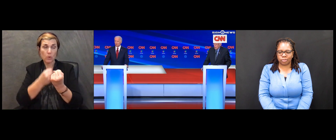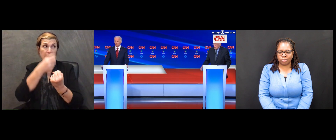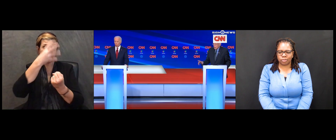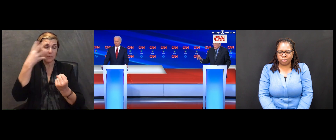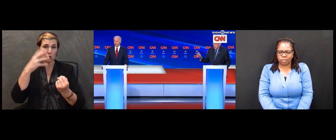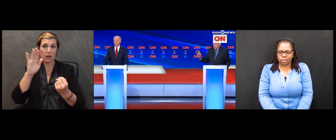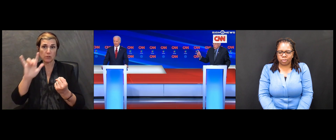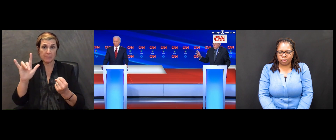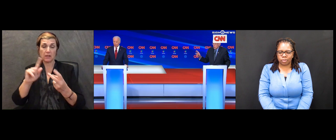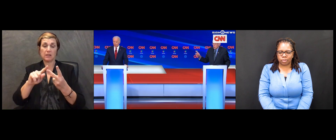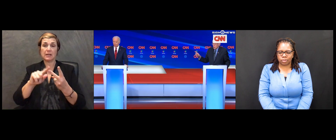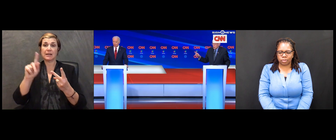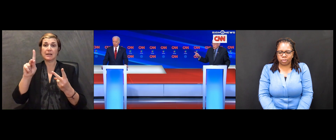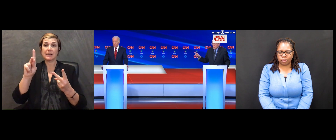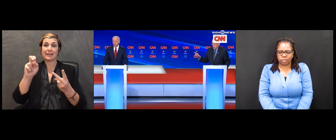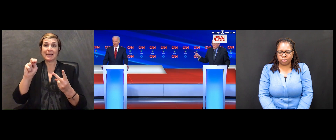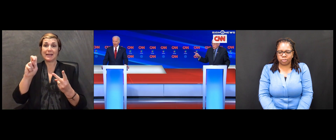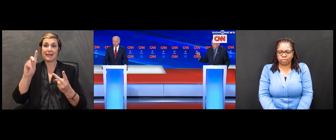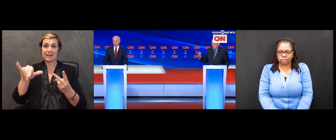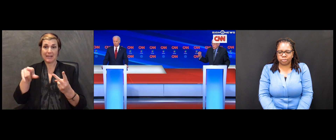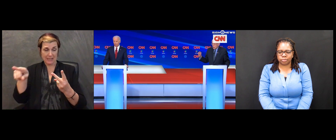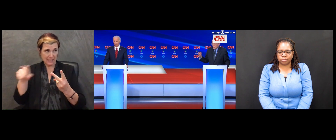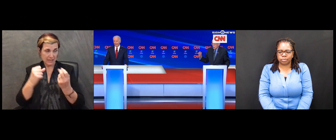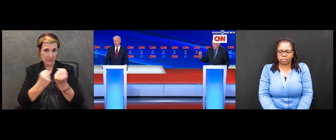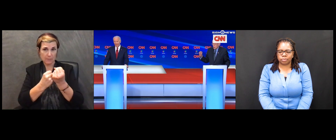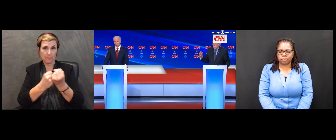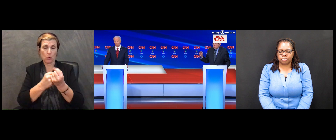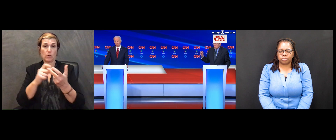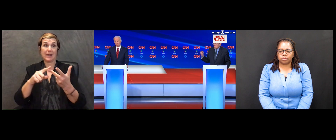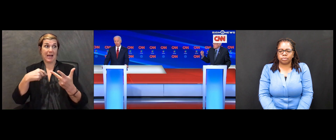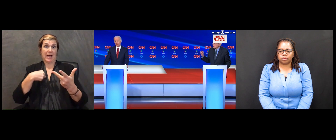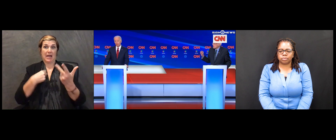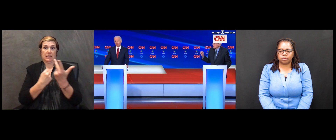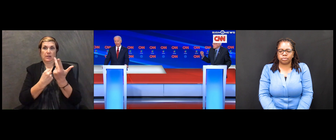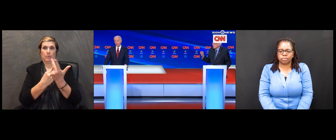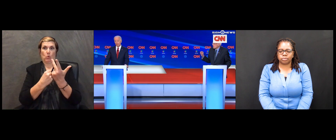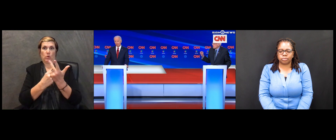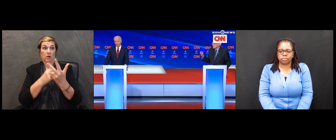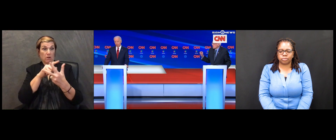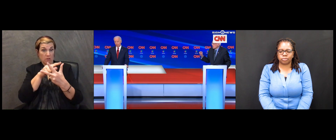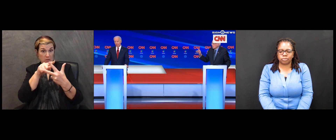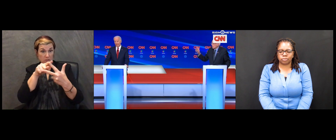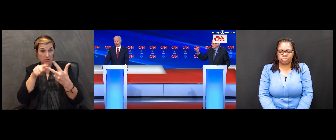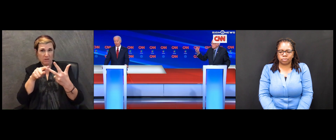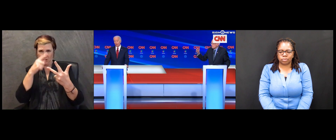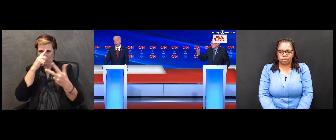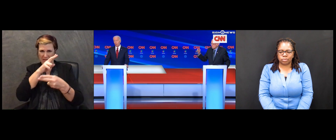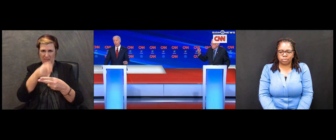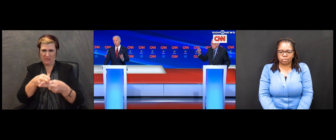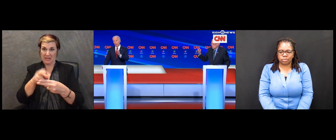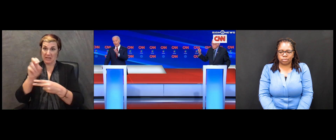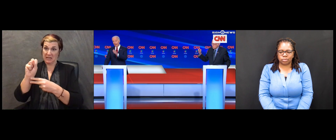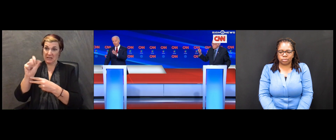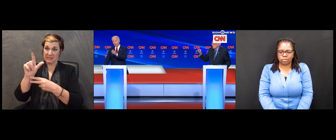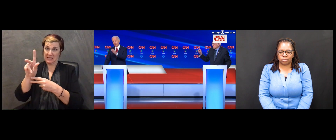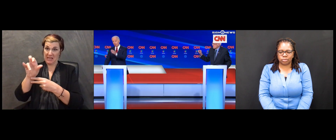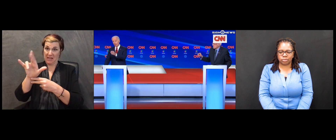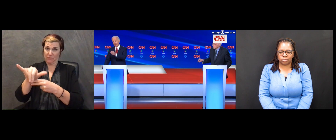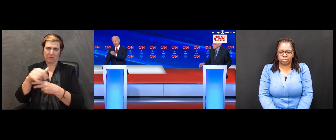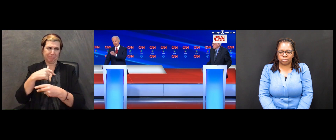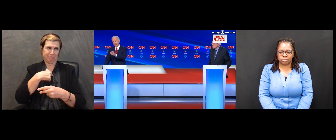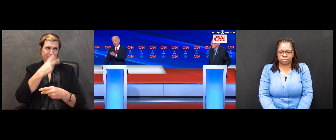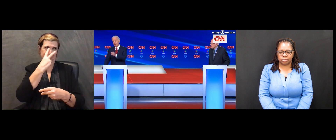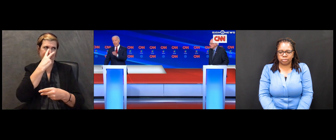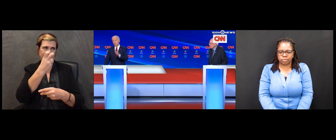Kennedy supported that immigration bill. I support it. I doubt whether those people think it's slavery. Well, and by the way, right after his